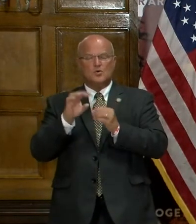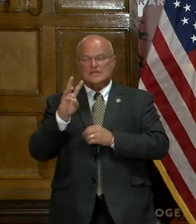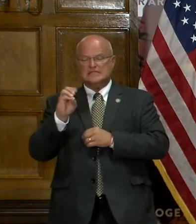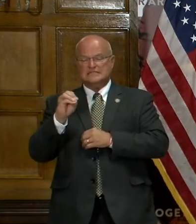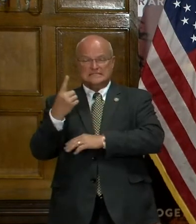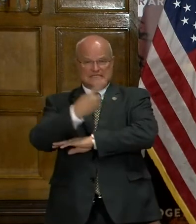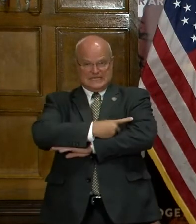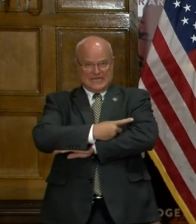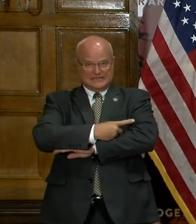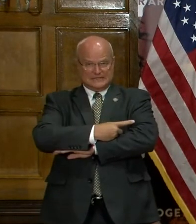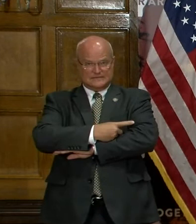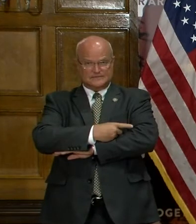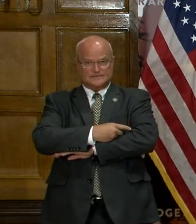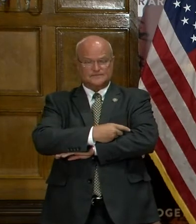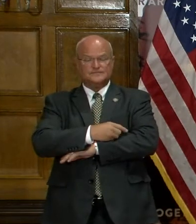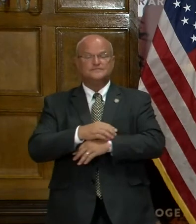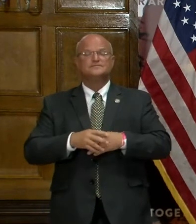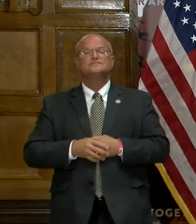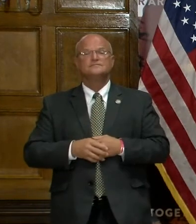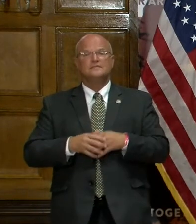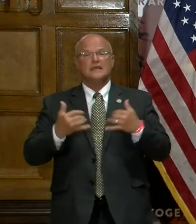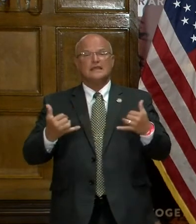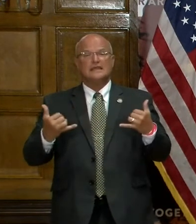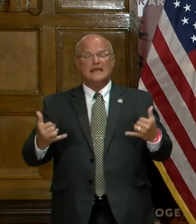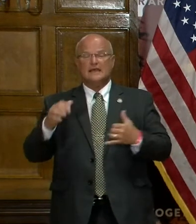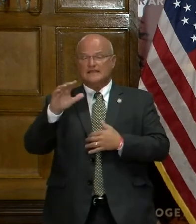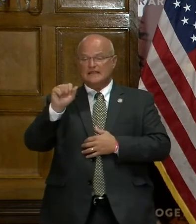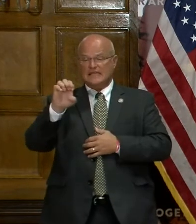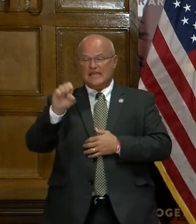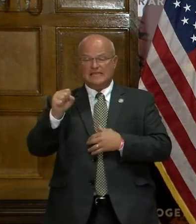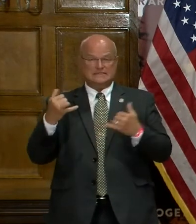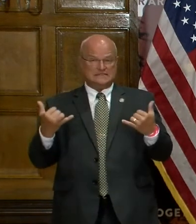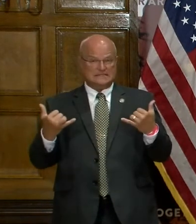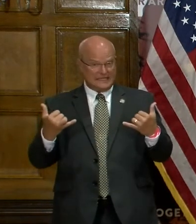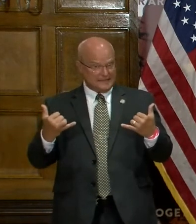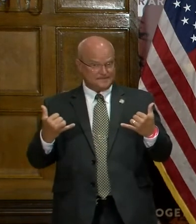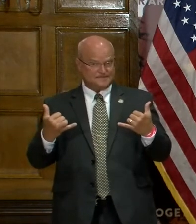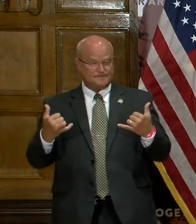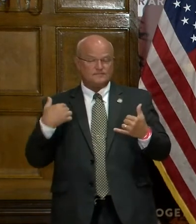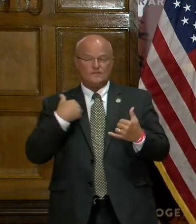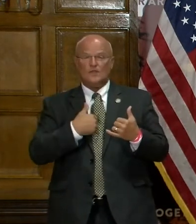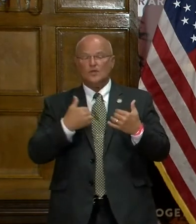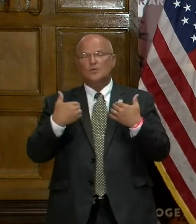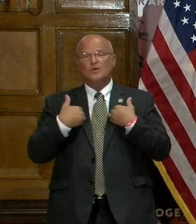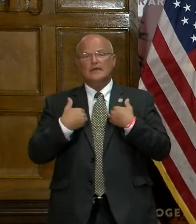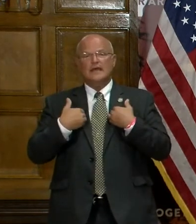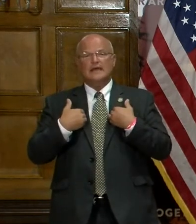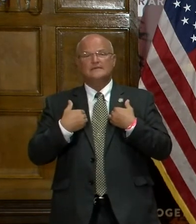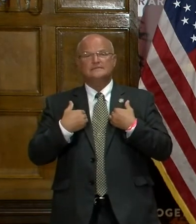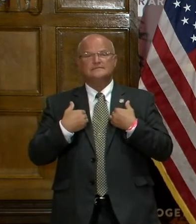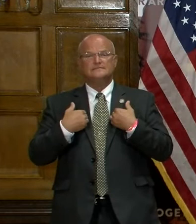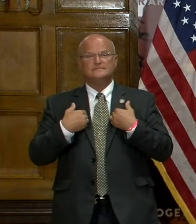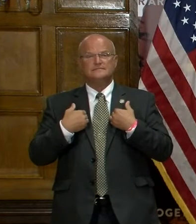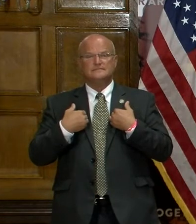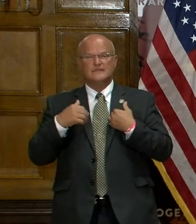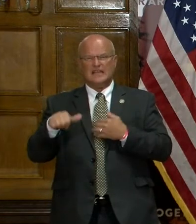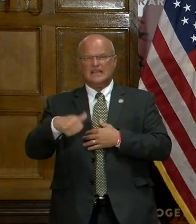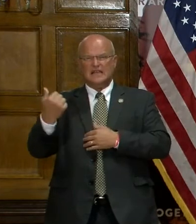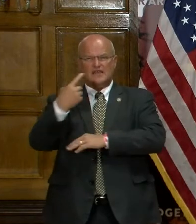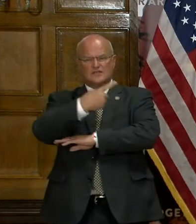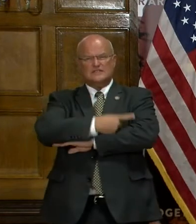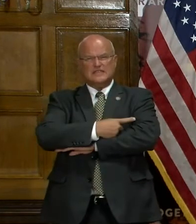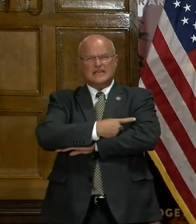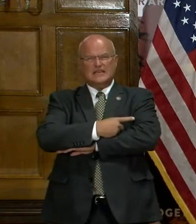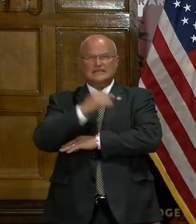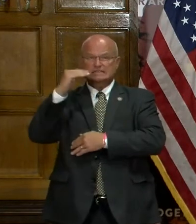days. And that leads me to the cases for today. We have another day